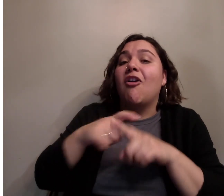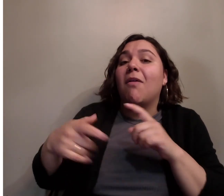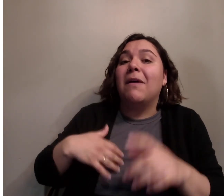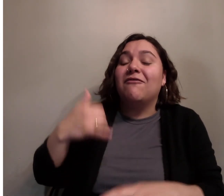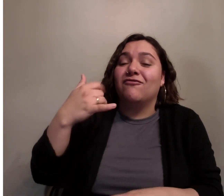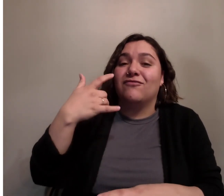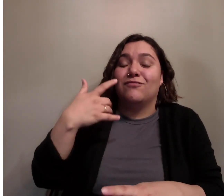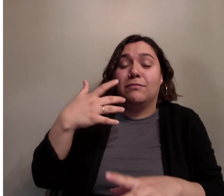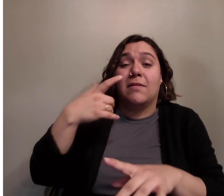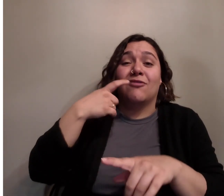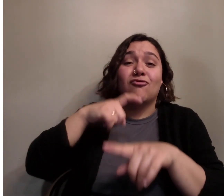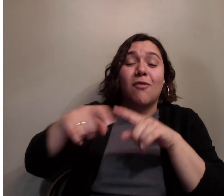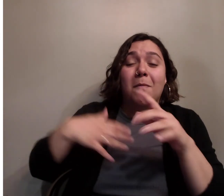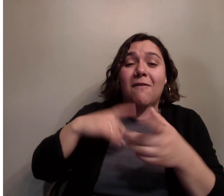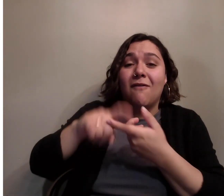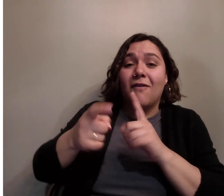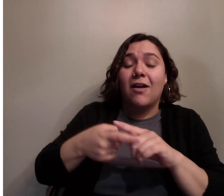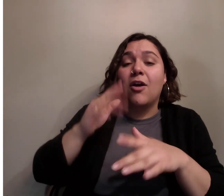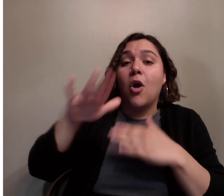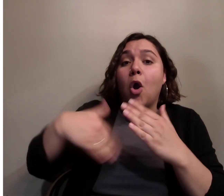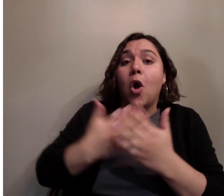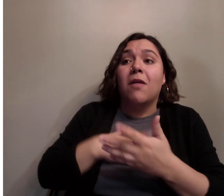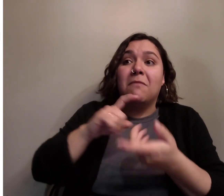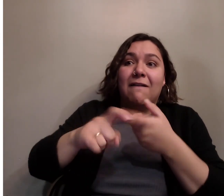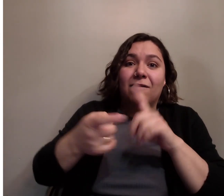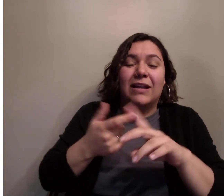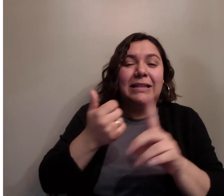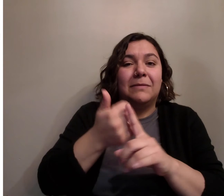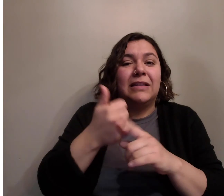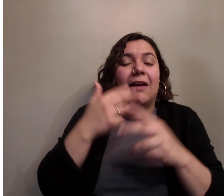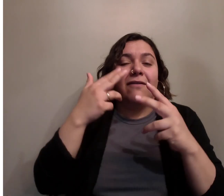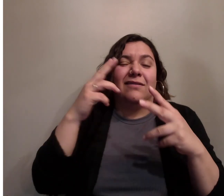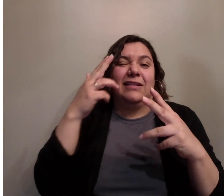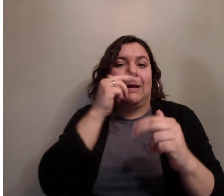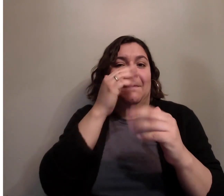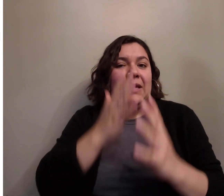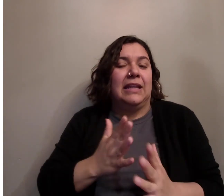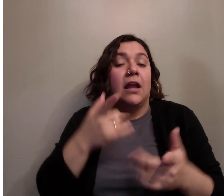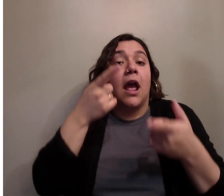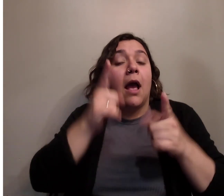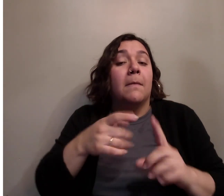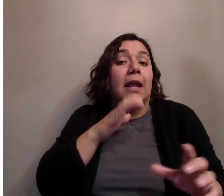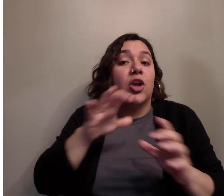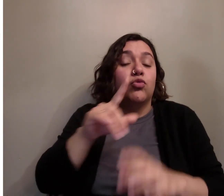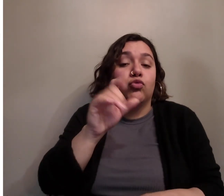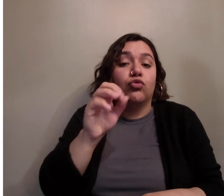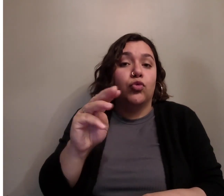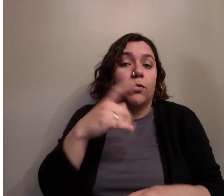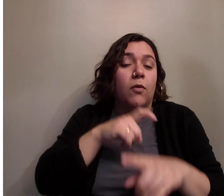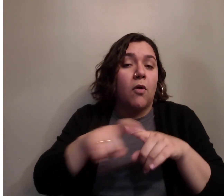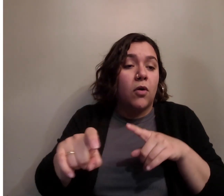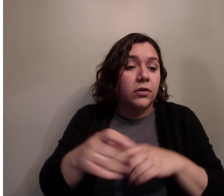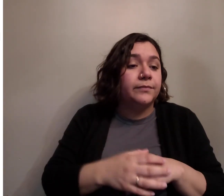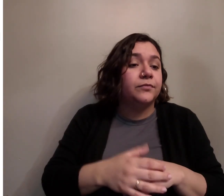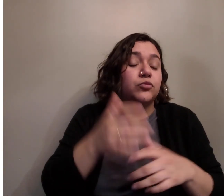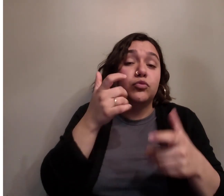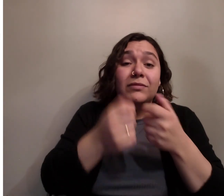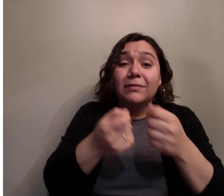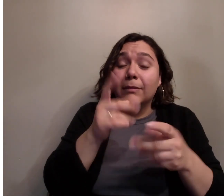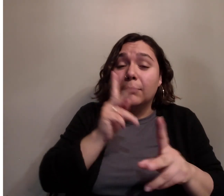friends. I call up my friends. I'm very fortunate. All my friends are comedians. So I get to, when I do Zoom